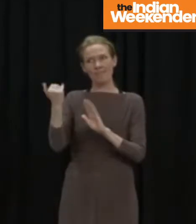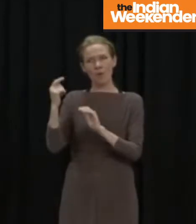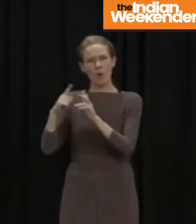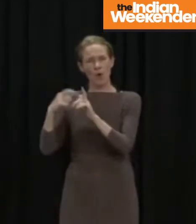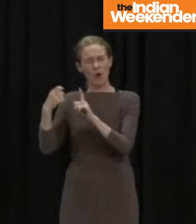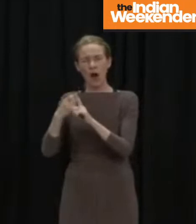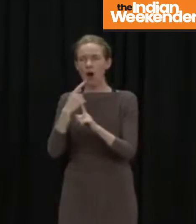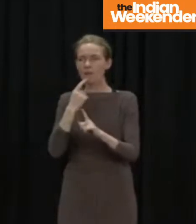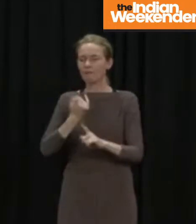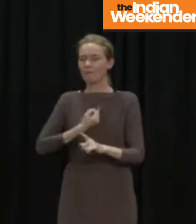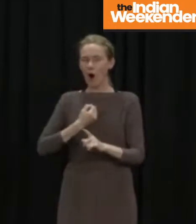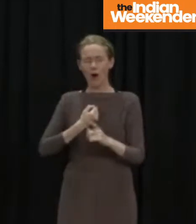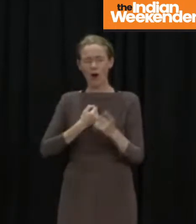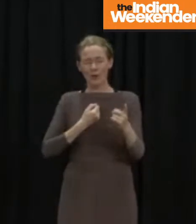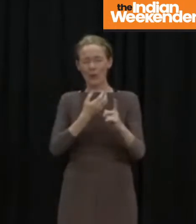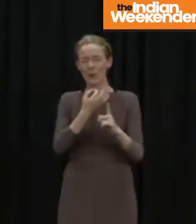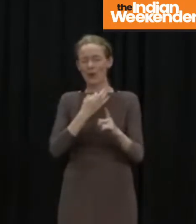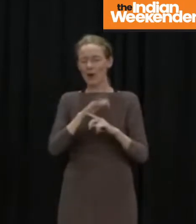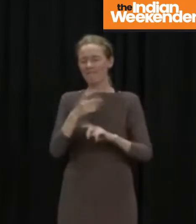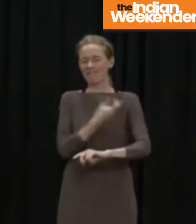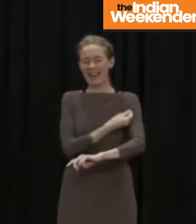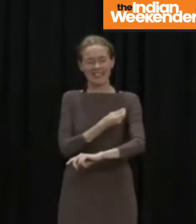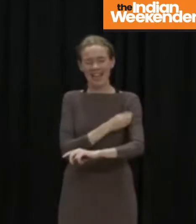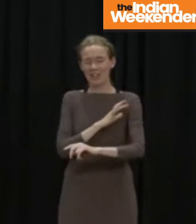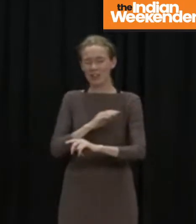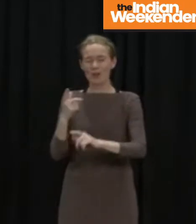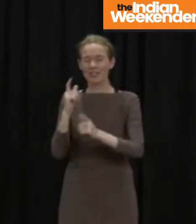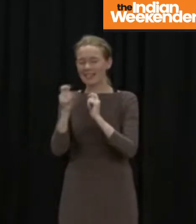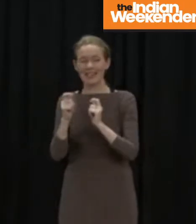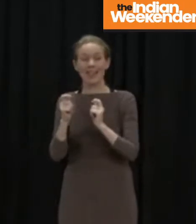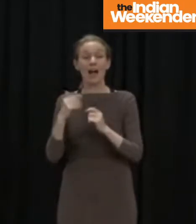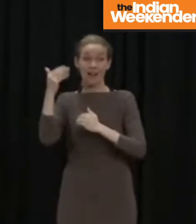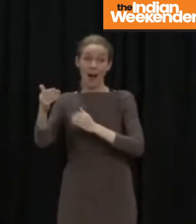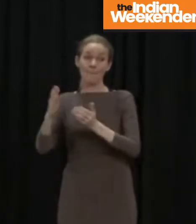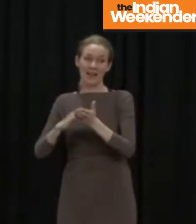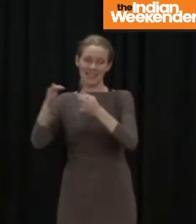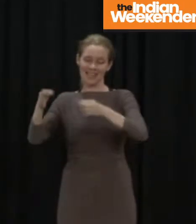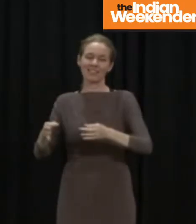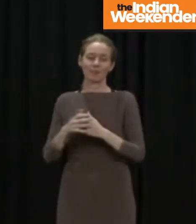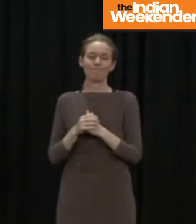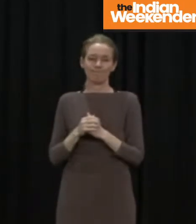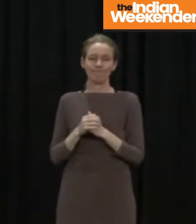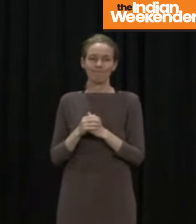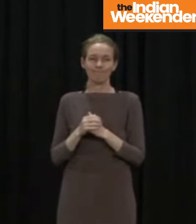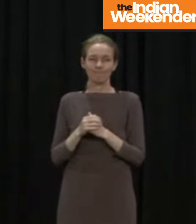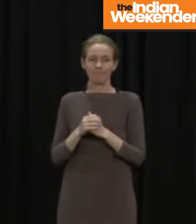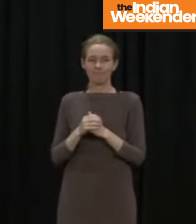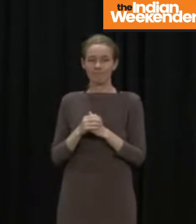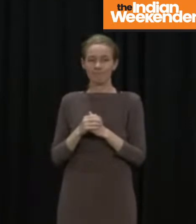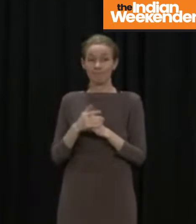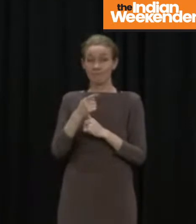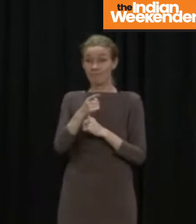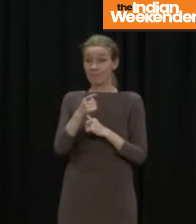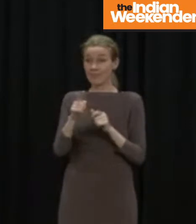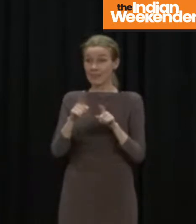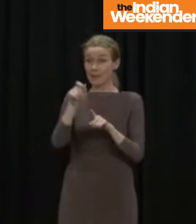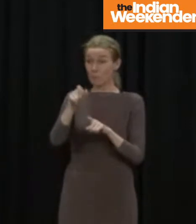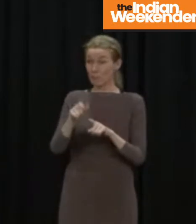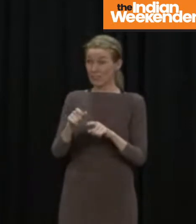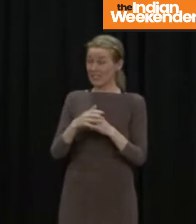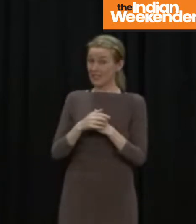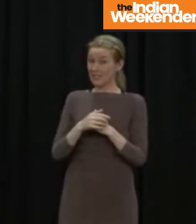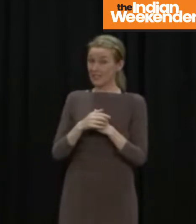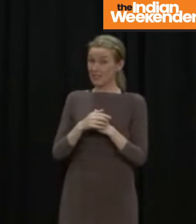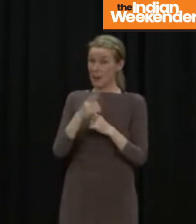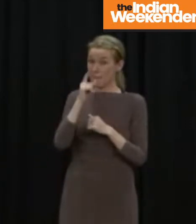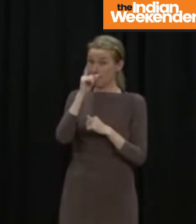about vaccination, not testing. Cabinet will consider all of those things on Monday. Haven't got anything to add on that. Are there sort of legal hurdles there, or is it simply that if